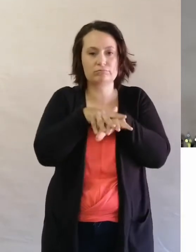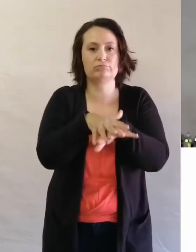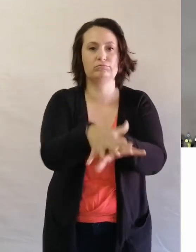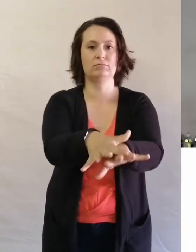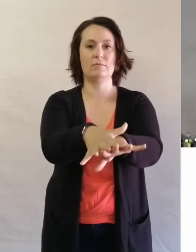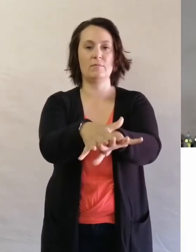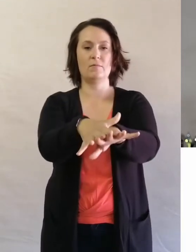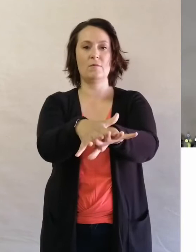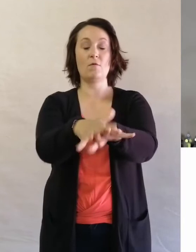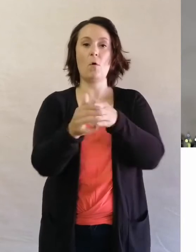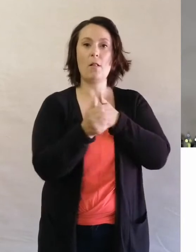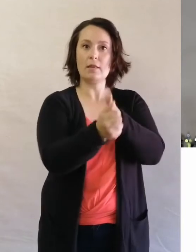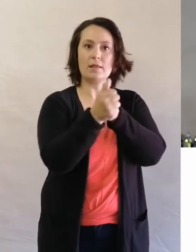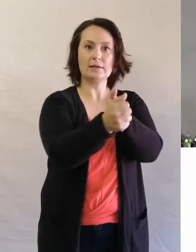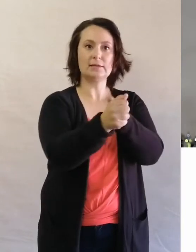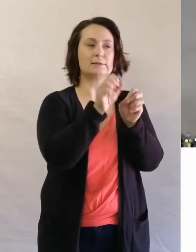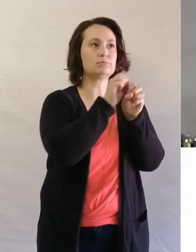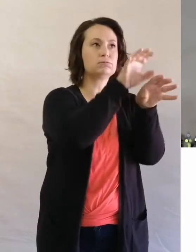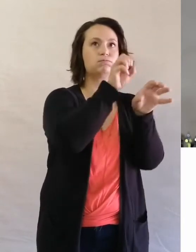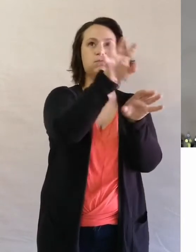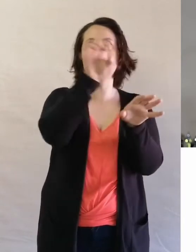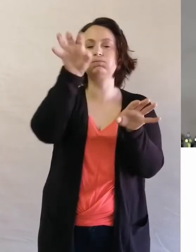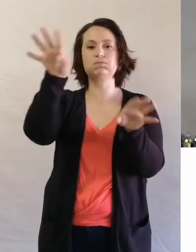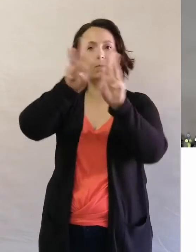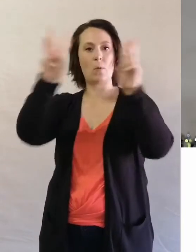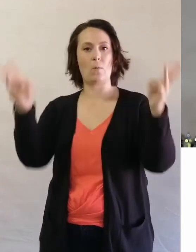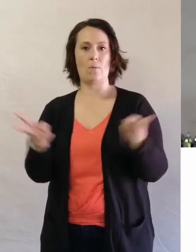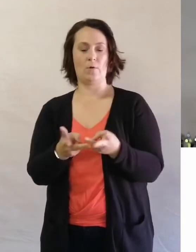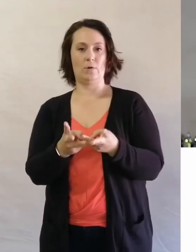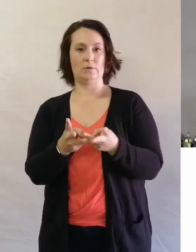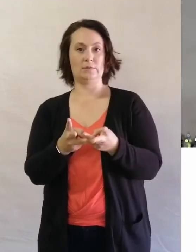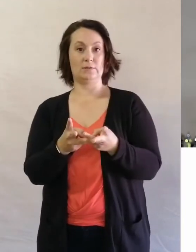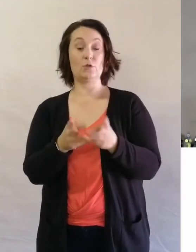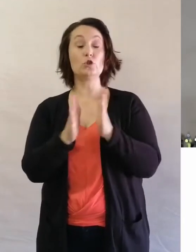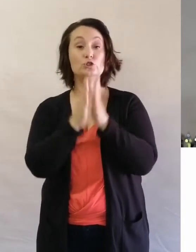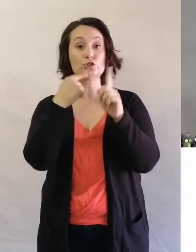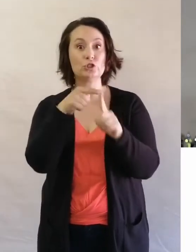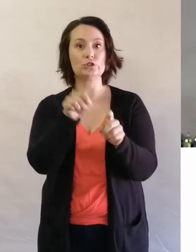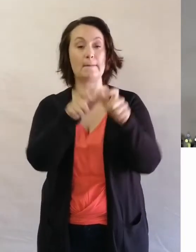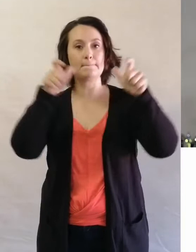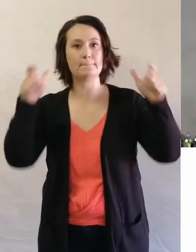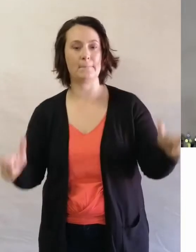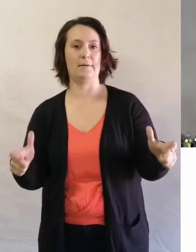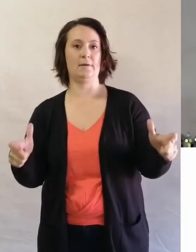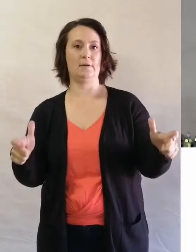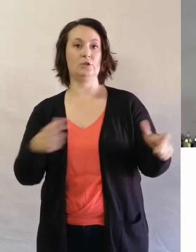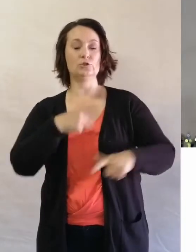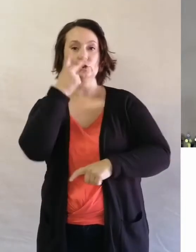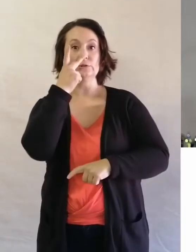to the continents of the world. In you is a bigness, in you is a largeness, in you is a desire to